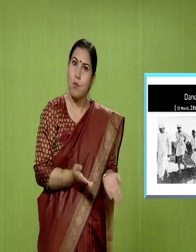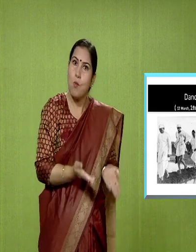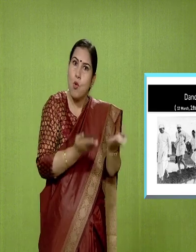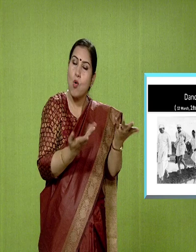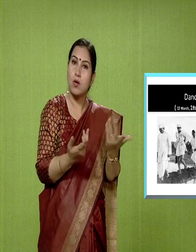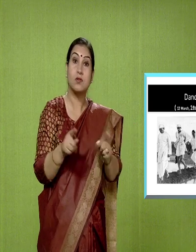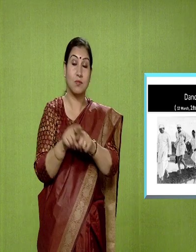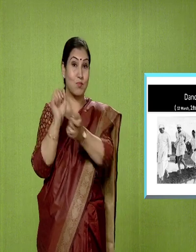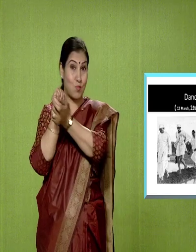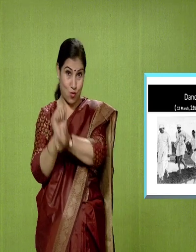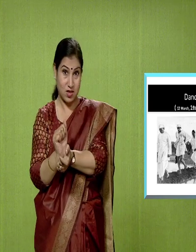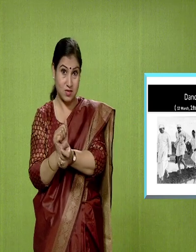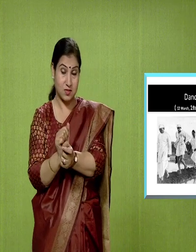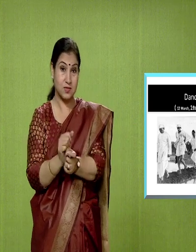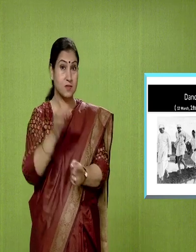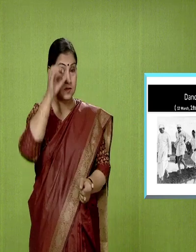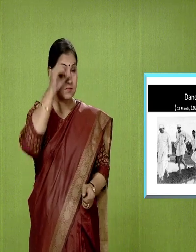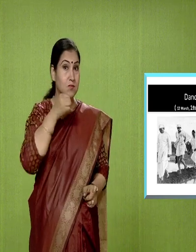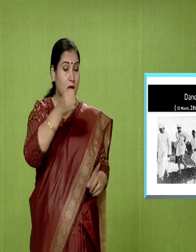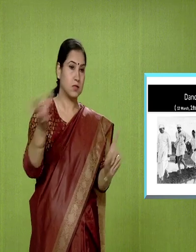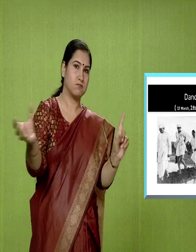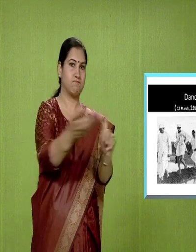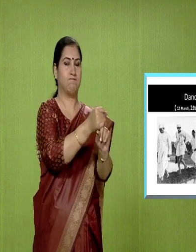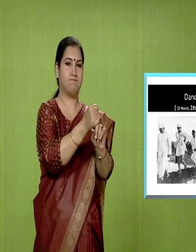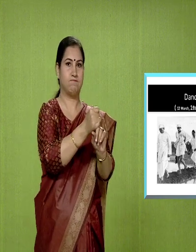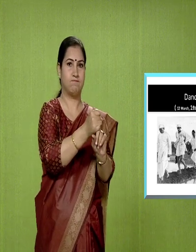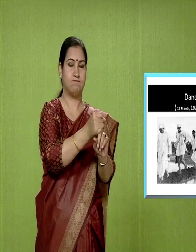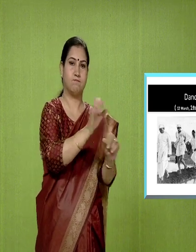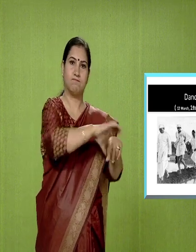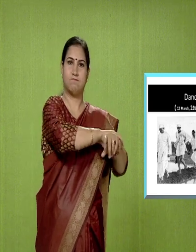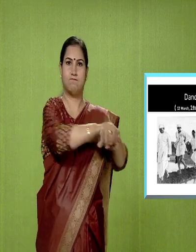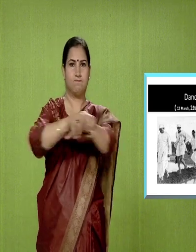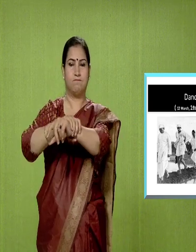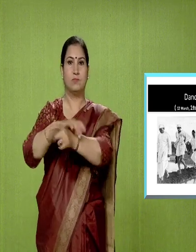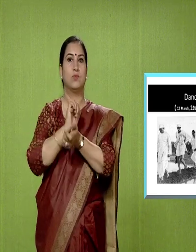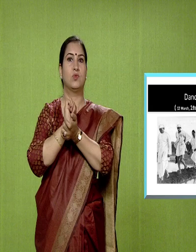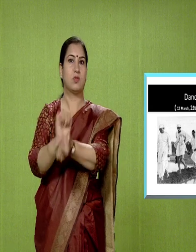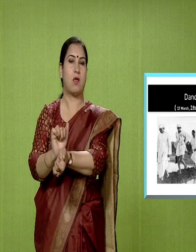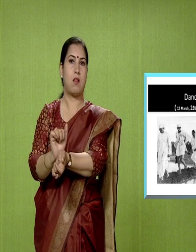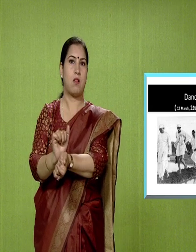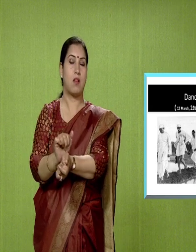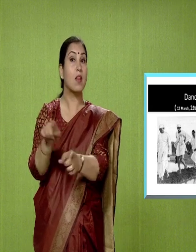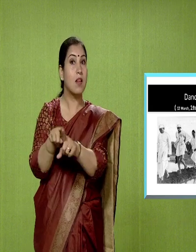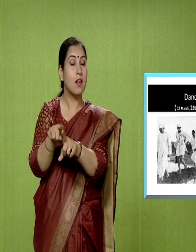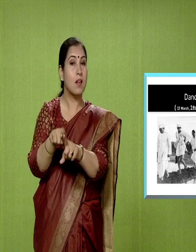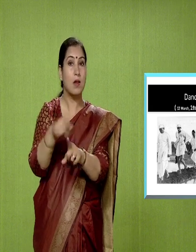The police arrested Gandhiji and put him in Yerwada